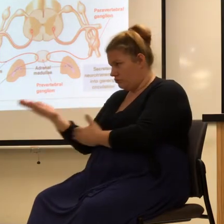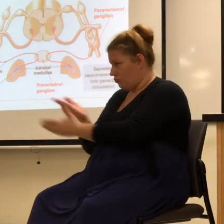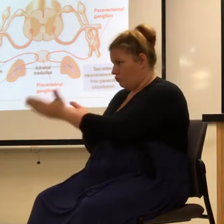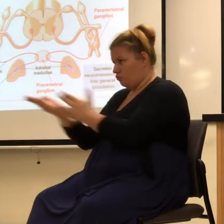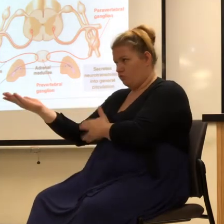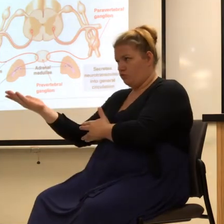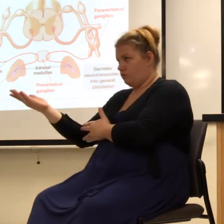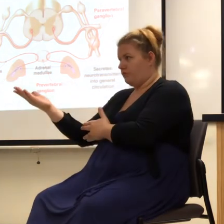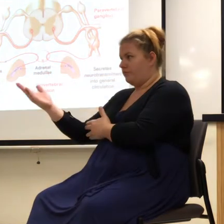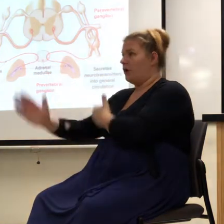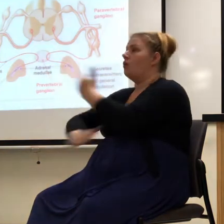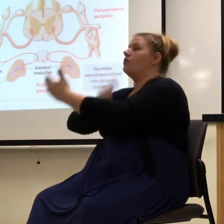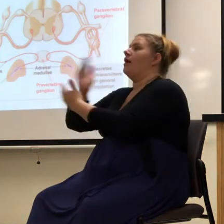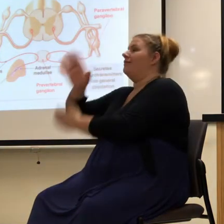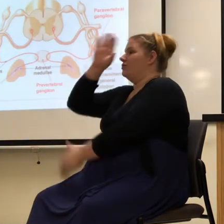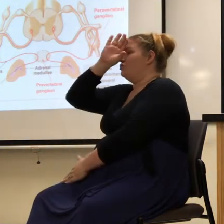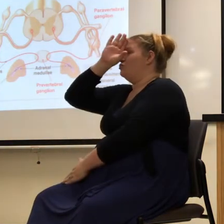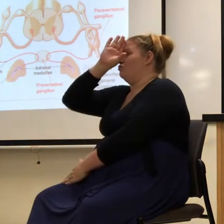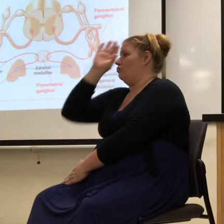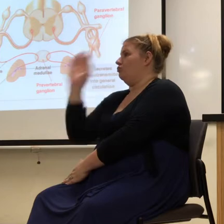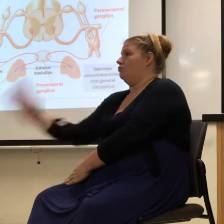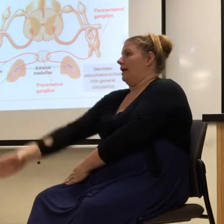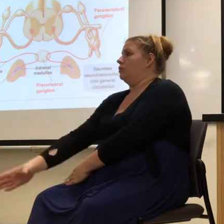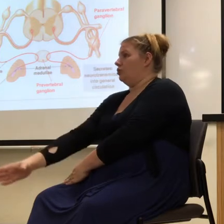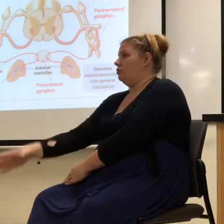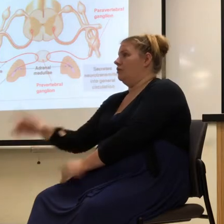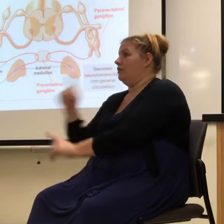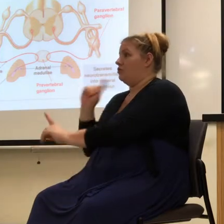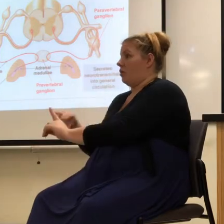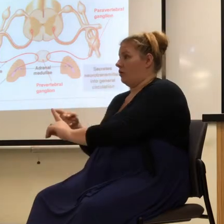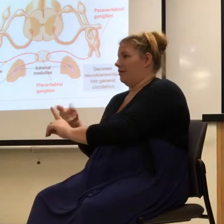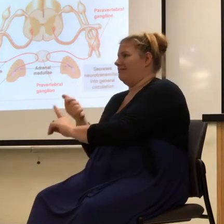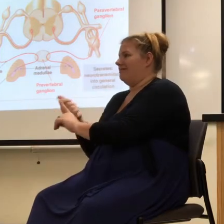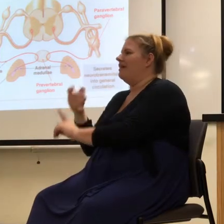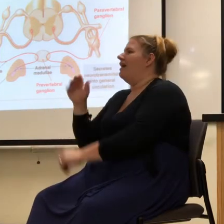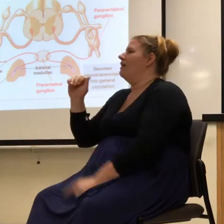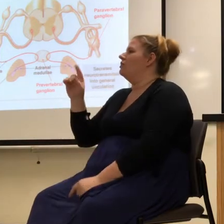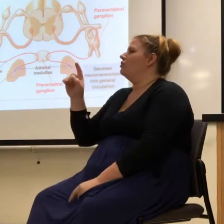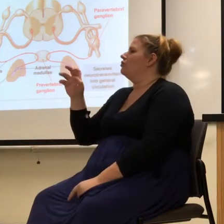You go straight to the target, which is adrenal medulla.